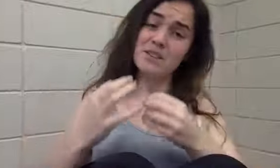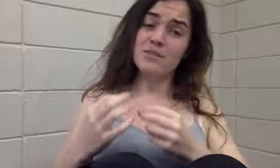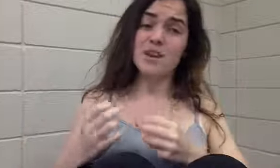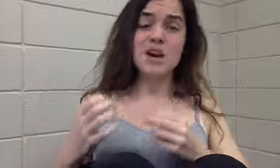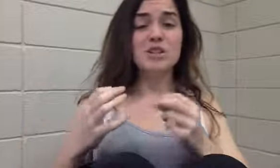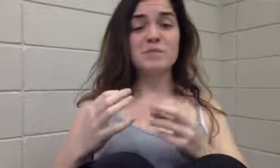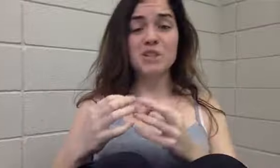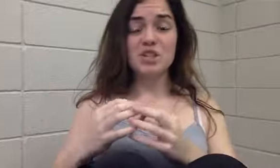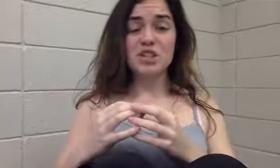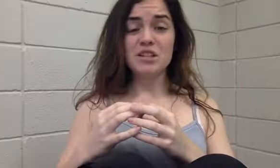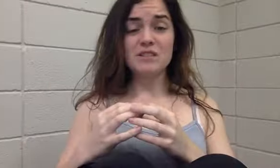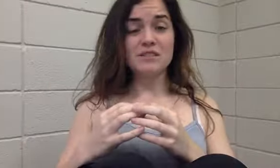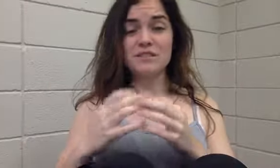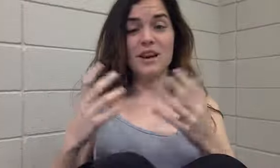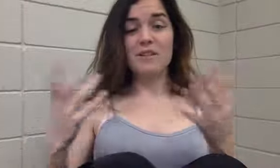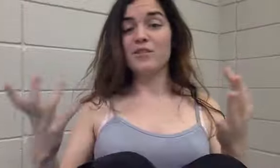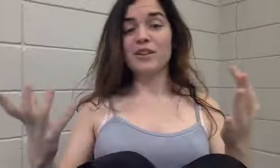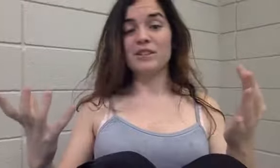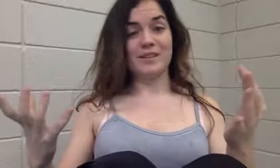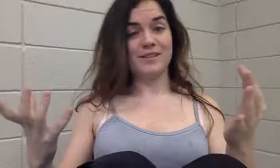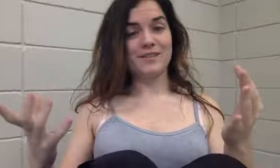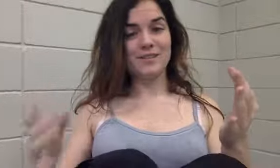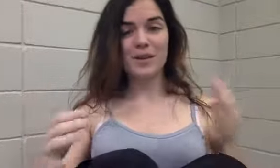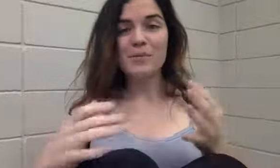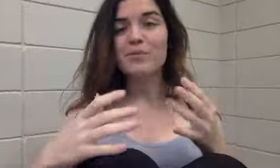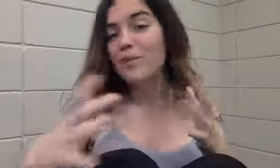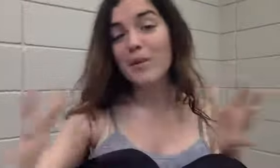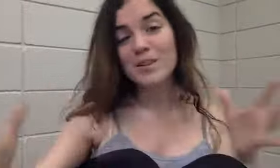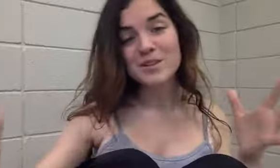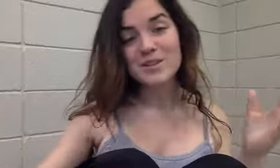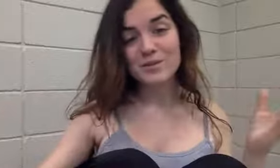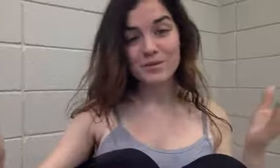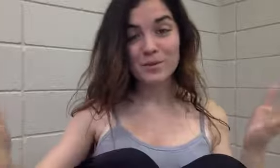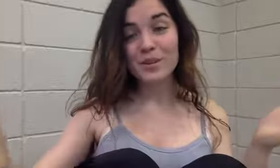submissive species to ever exist. So I promise you'll find